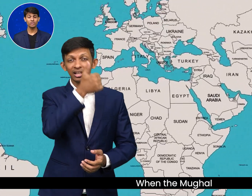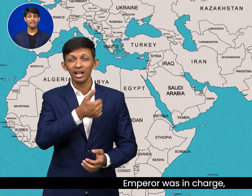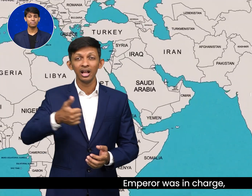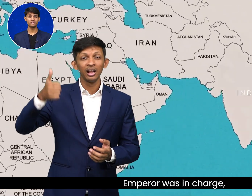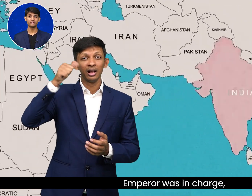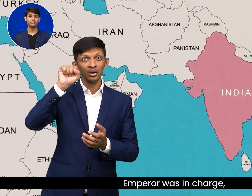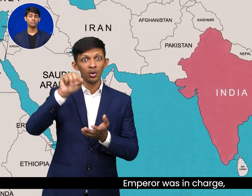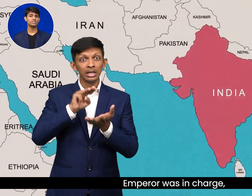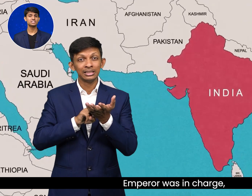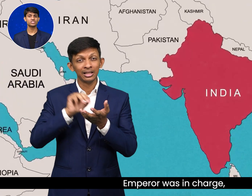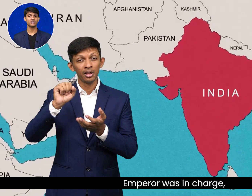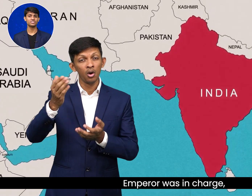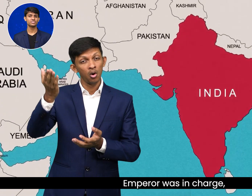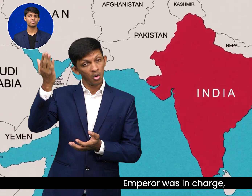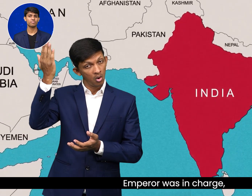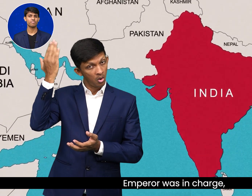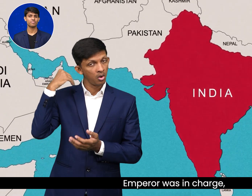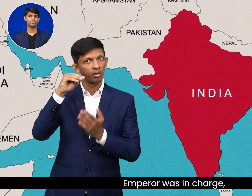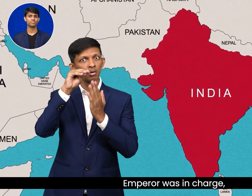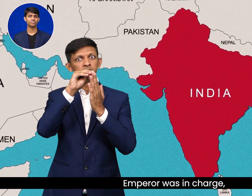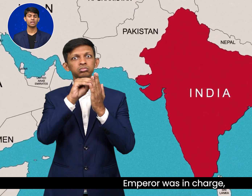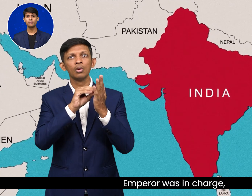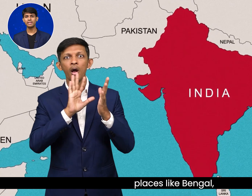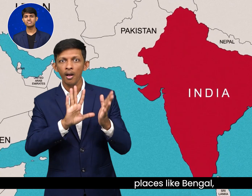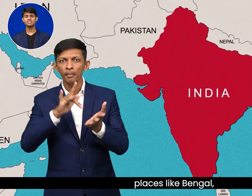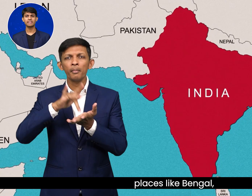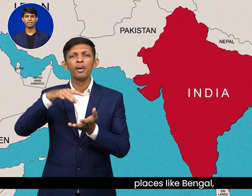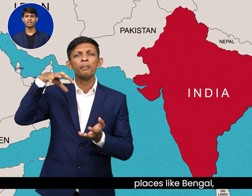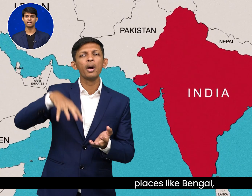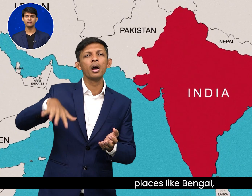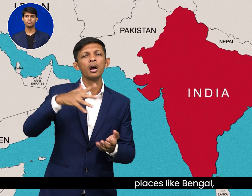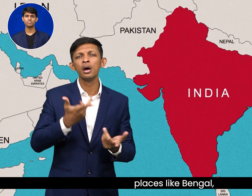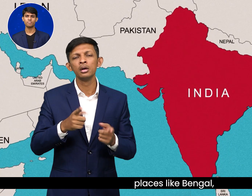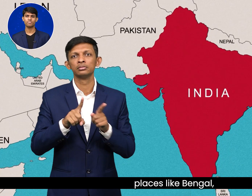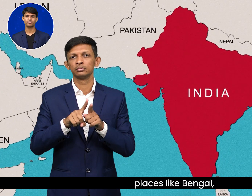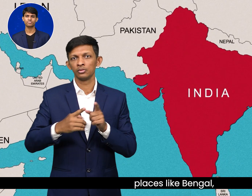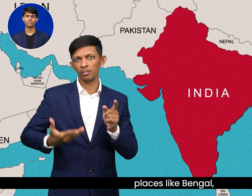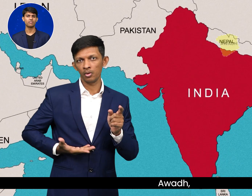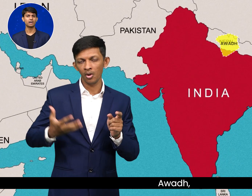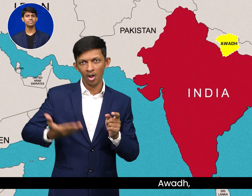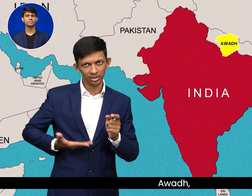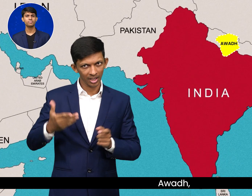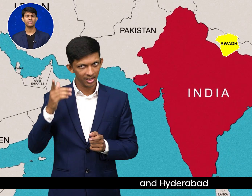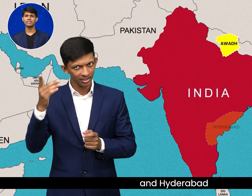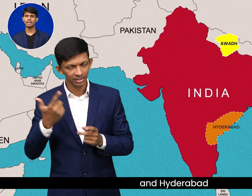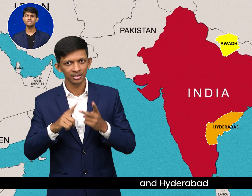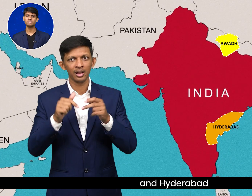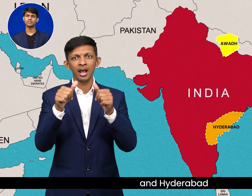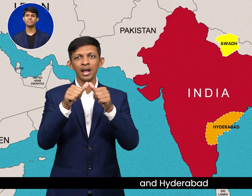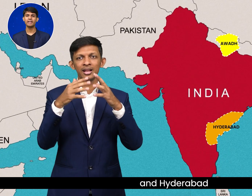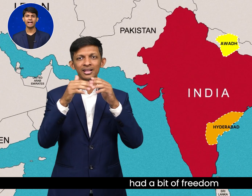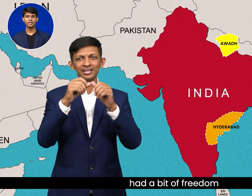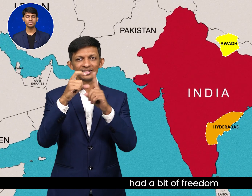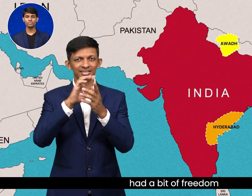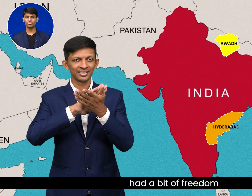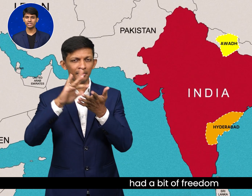When the Mughal emperor was in charge, places like Bengal, Awadh, and